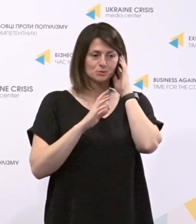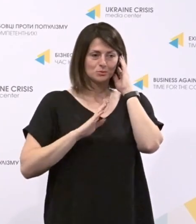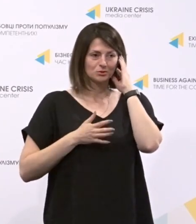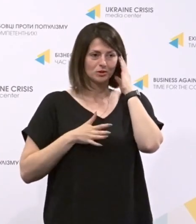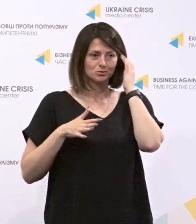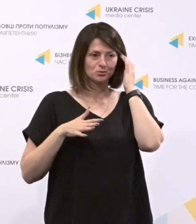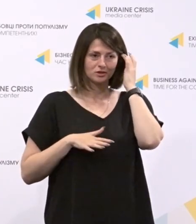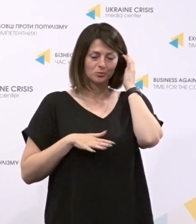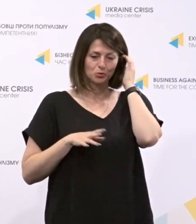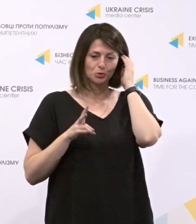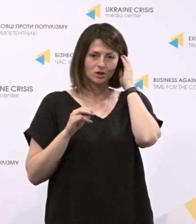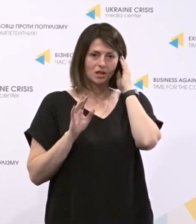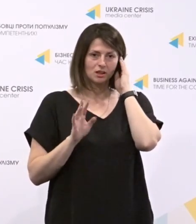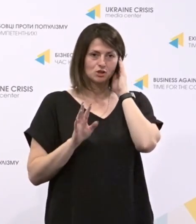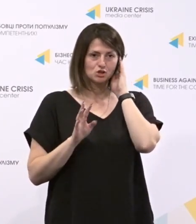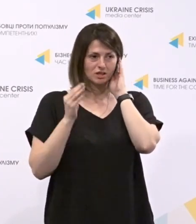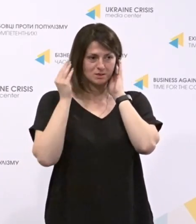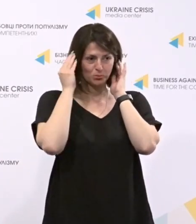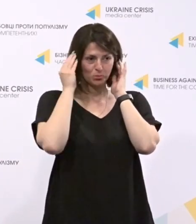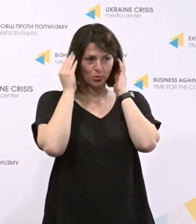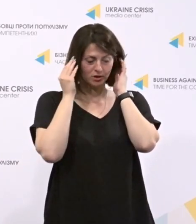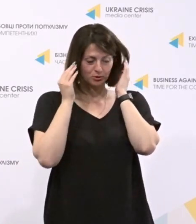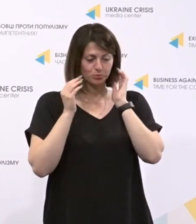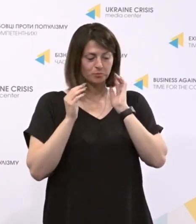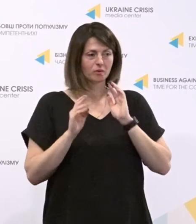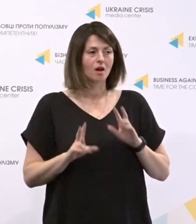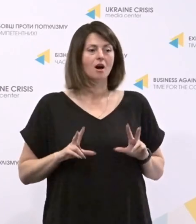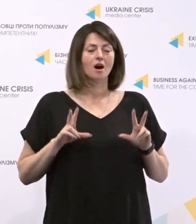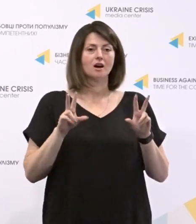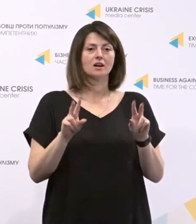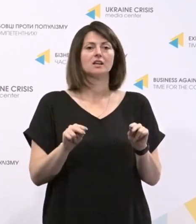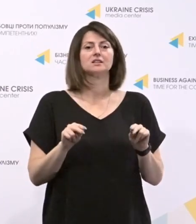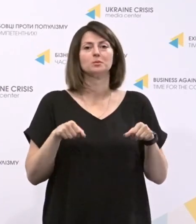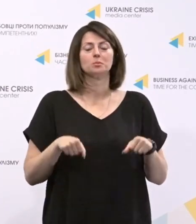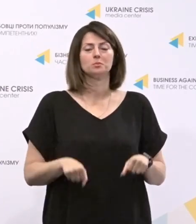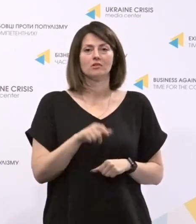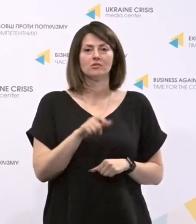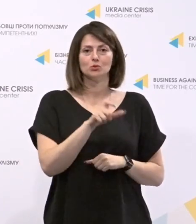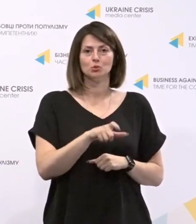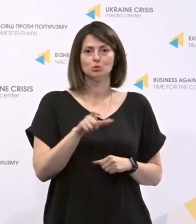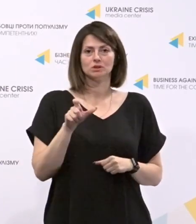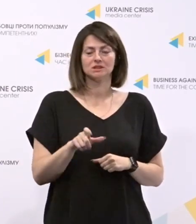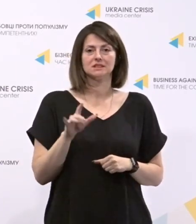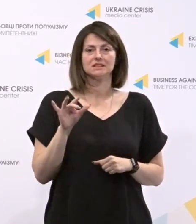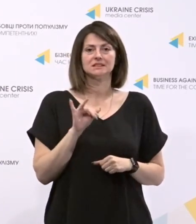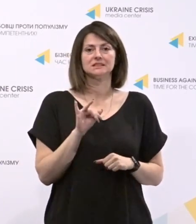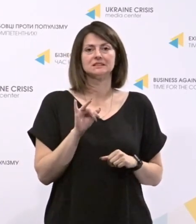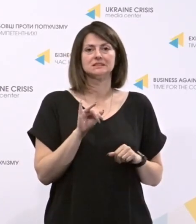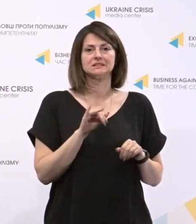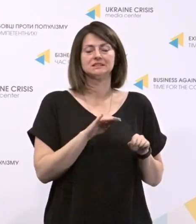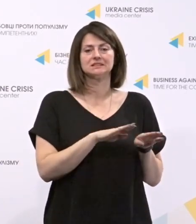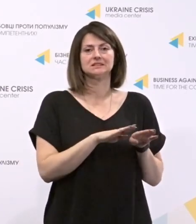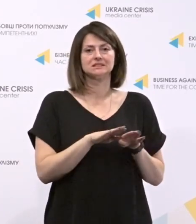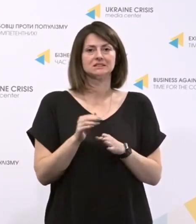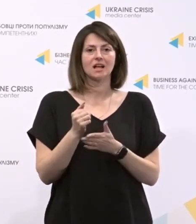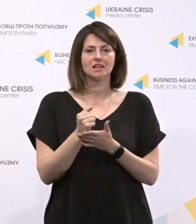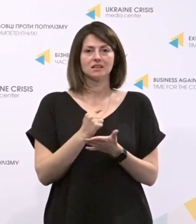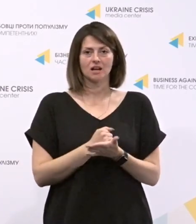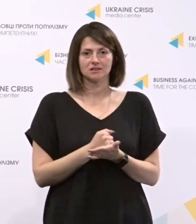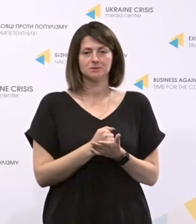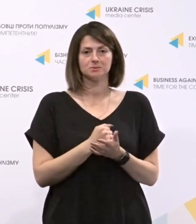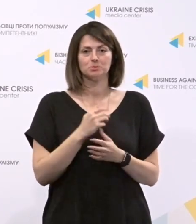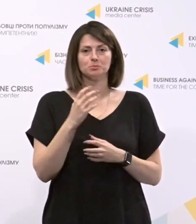of human rights protection and the standards as prescribed by international human rights law, but also